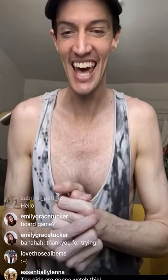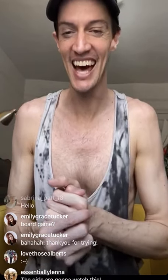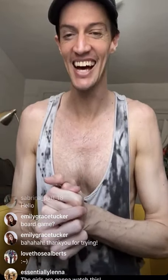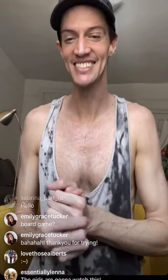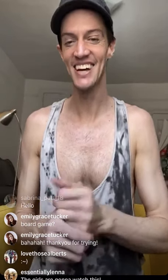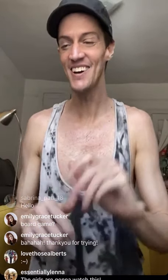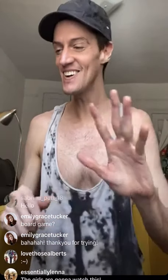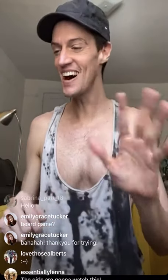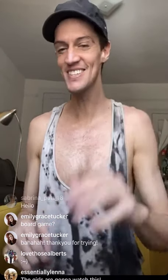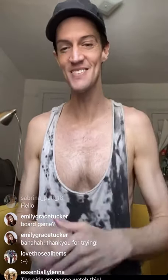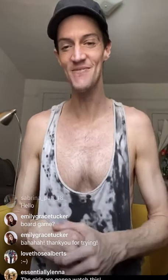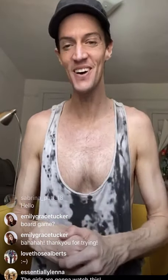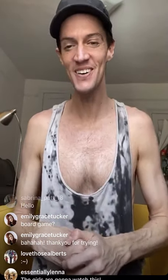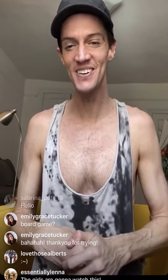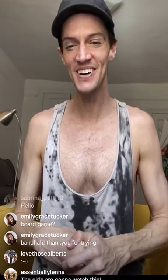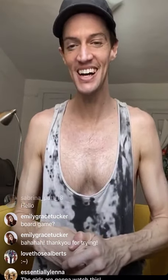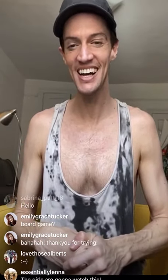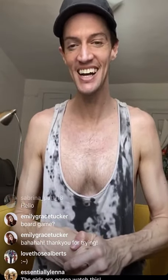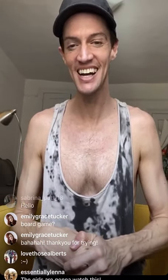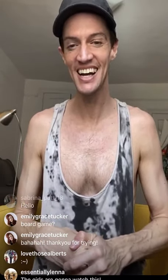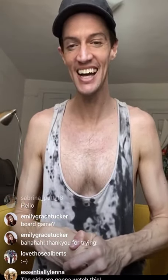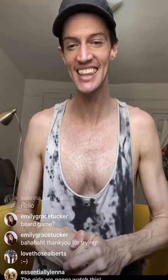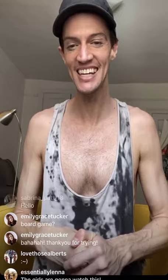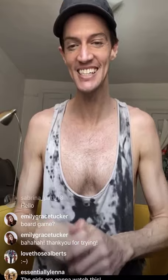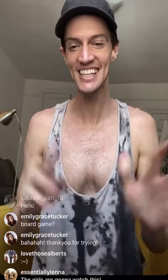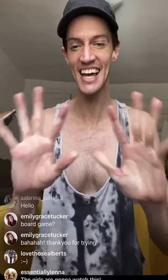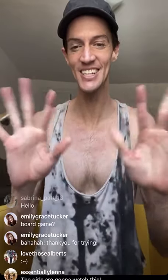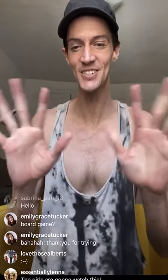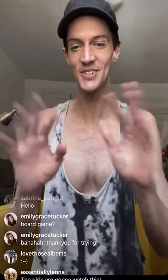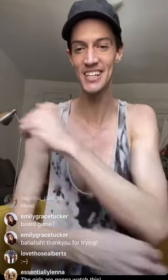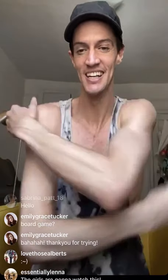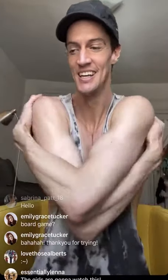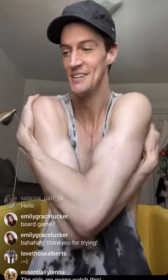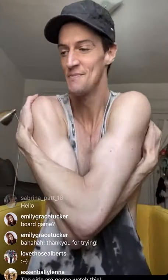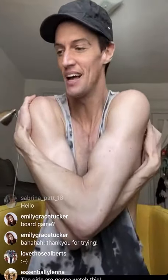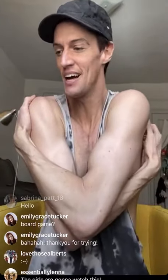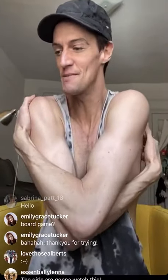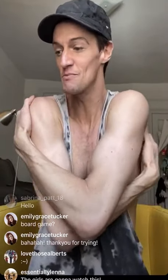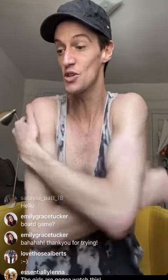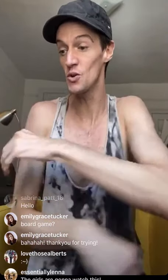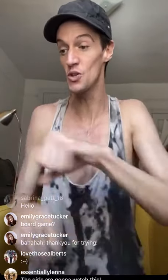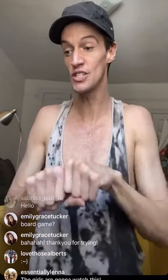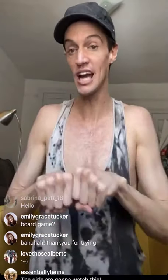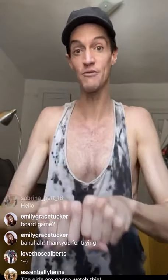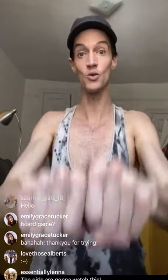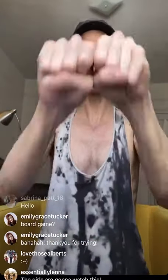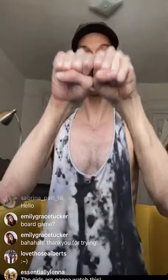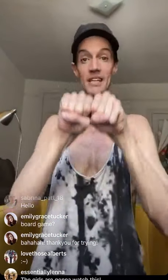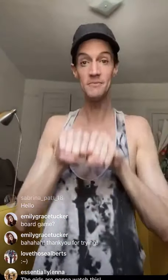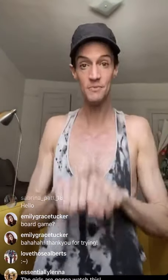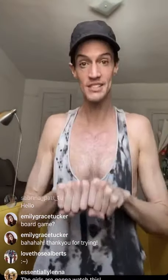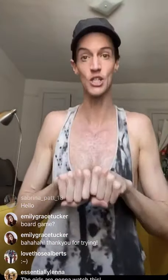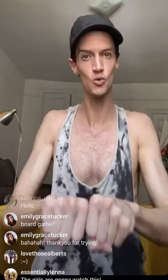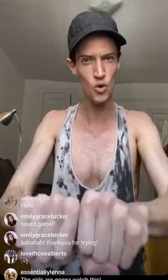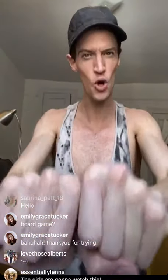Yeah. Oh, awesome. Oh, hi, Lena. Glad you're enjoying. So the sign for rowing, it's like you're rowing a